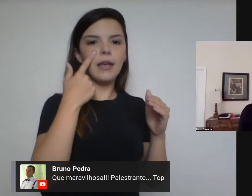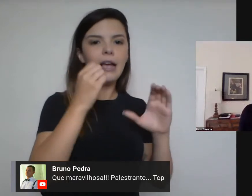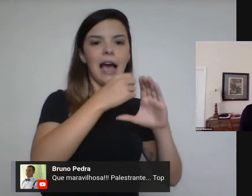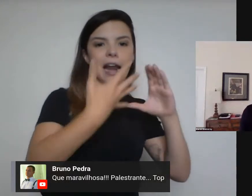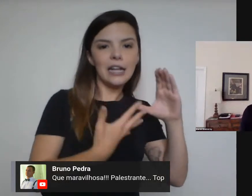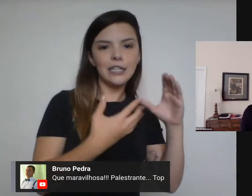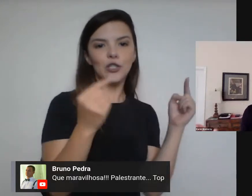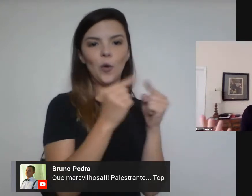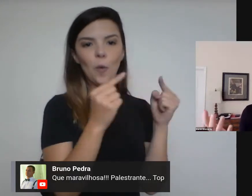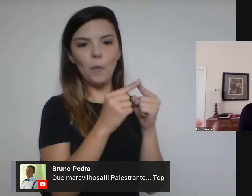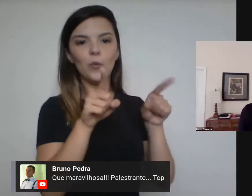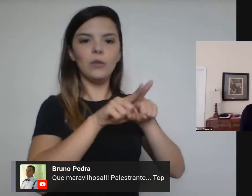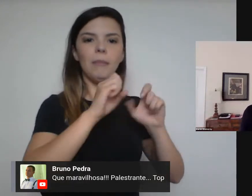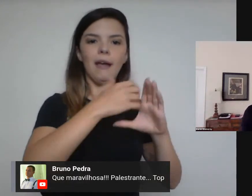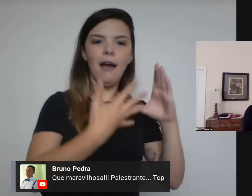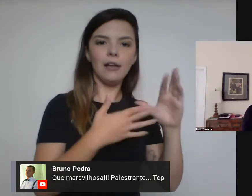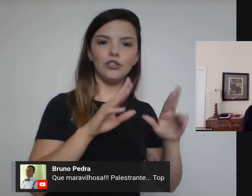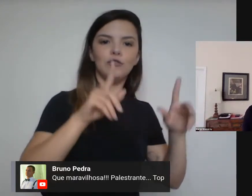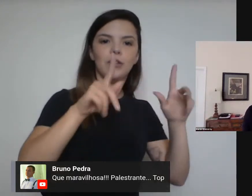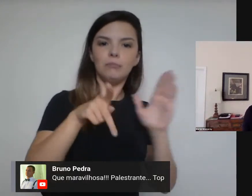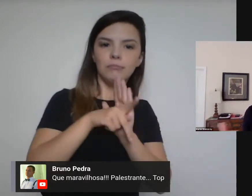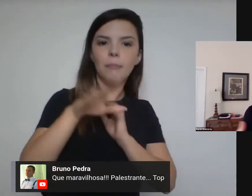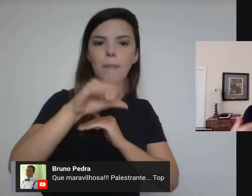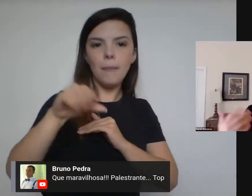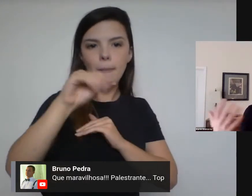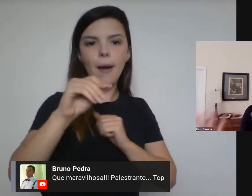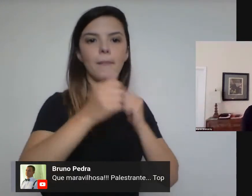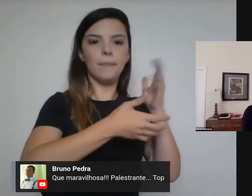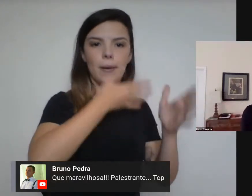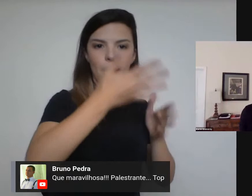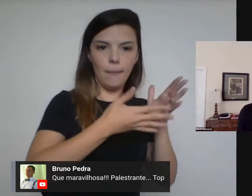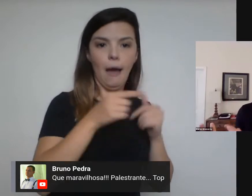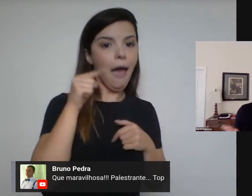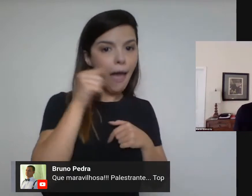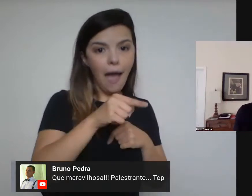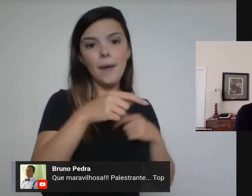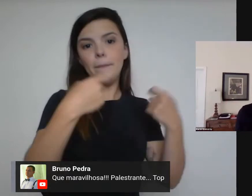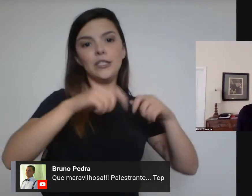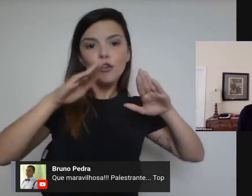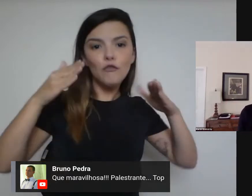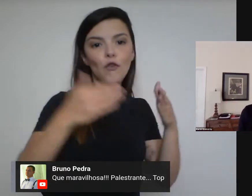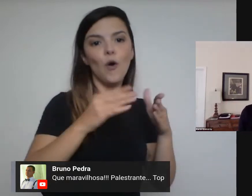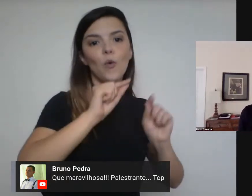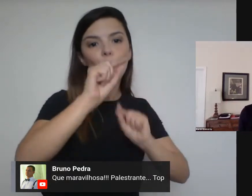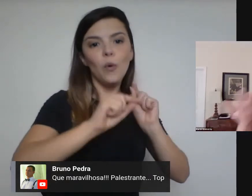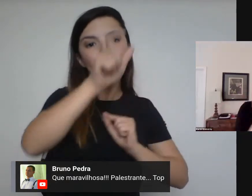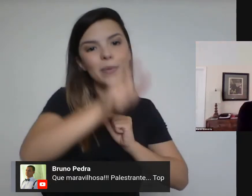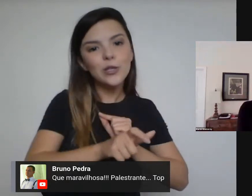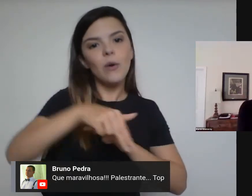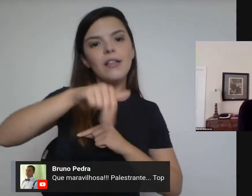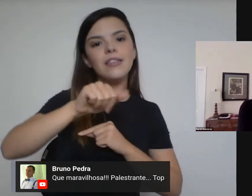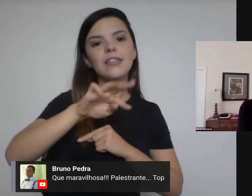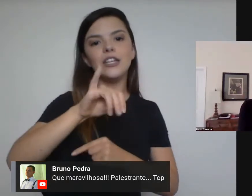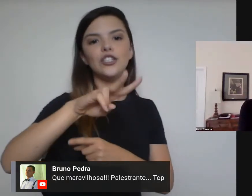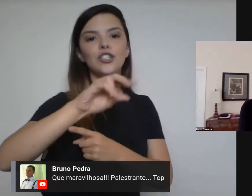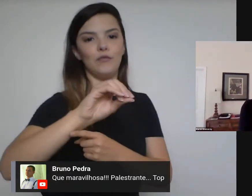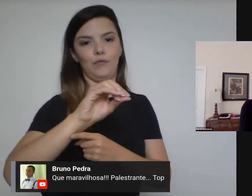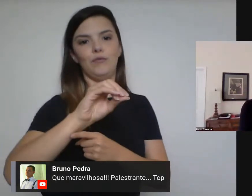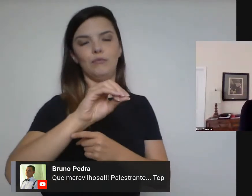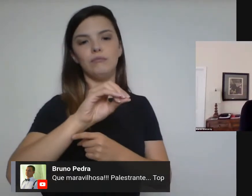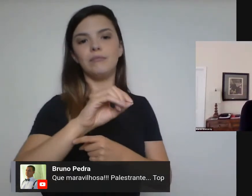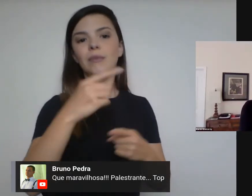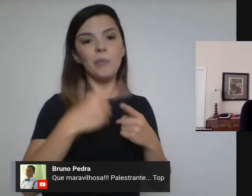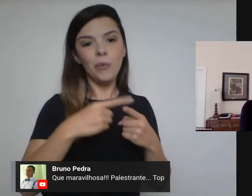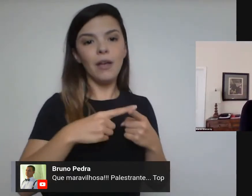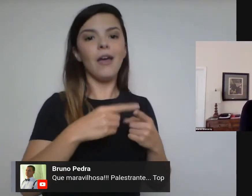spoken languages? And to answer that, you really have to look at native deaf signers, because they're parallel to hearing native signers